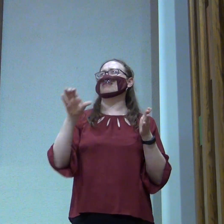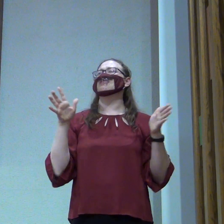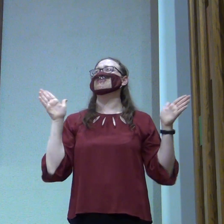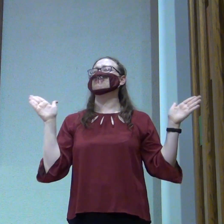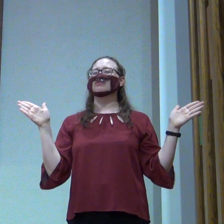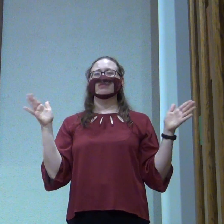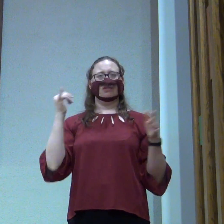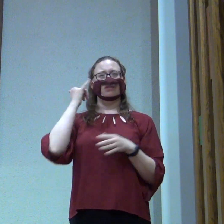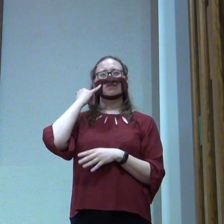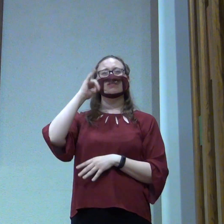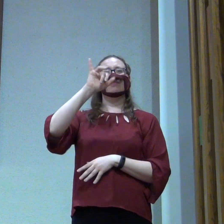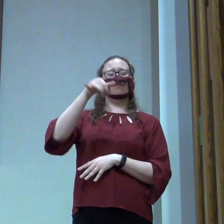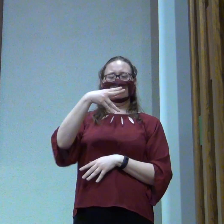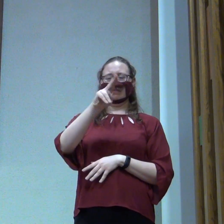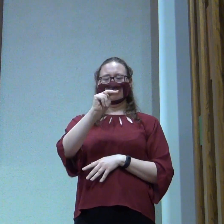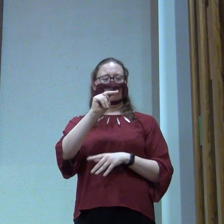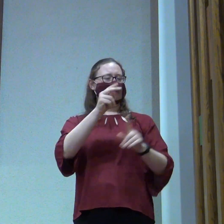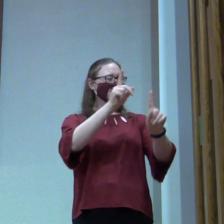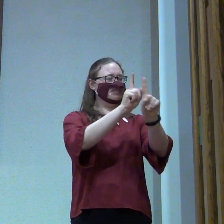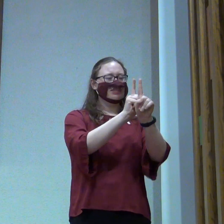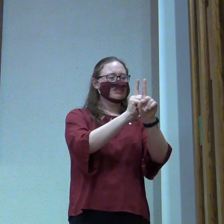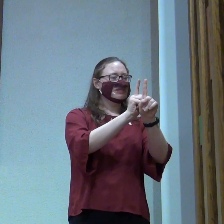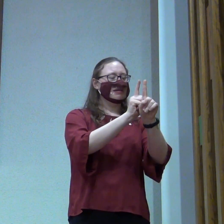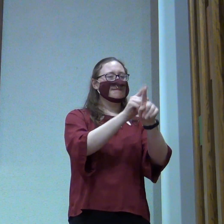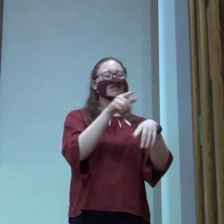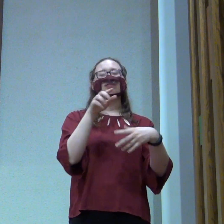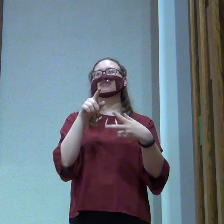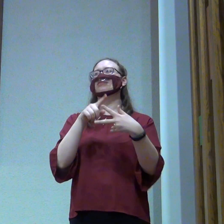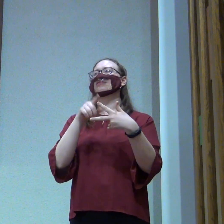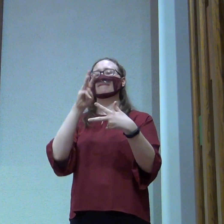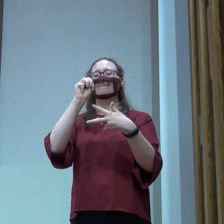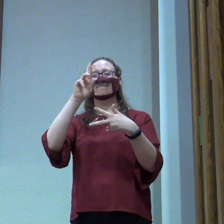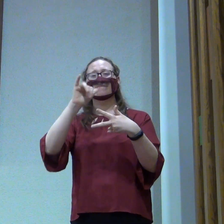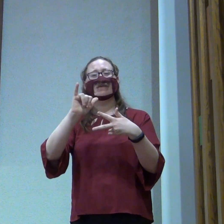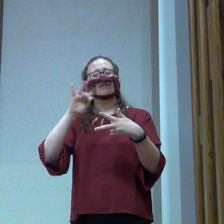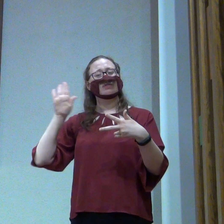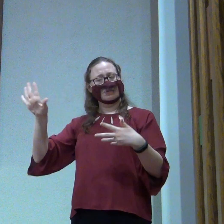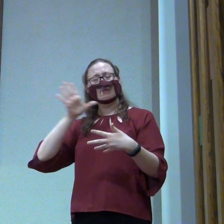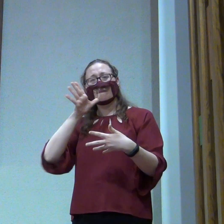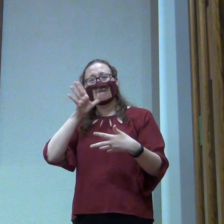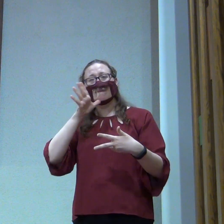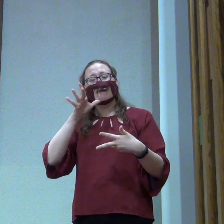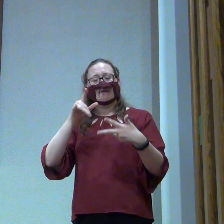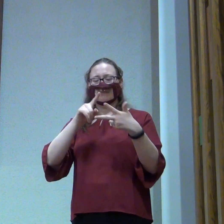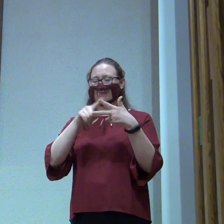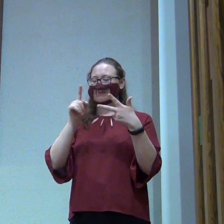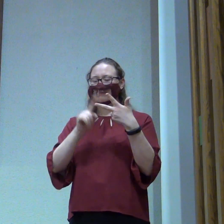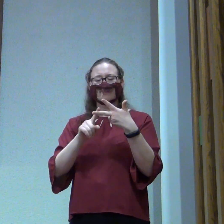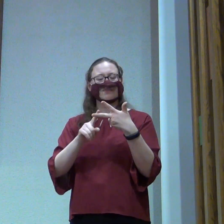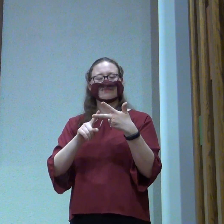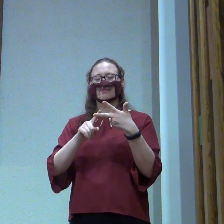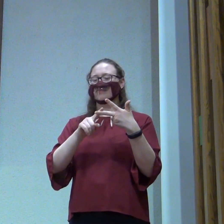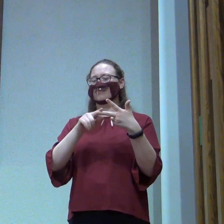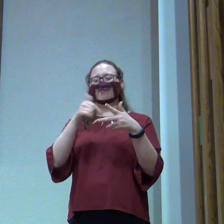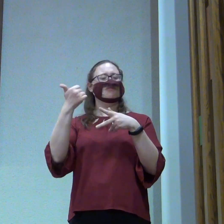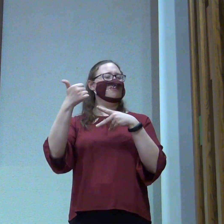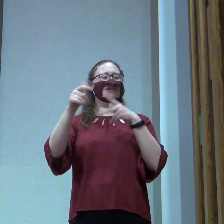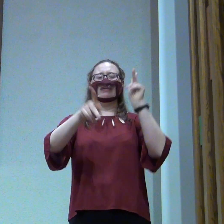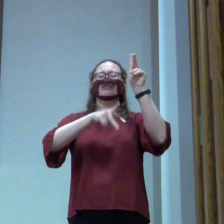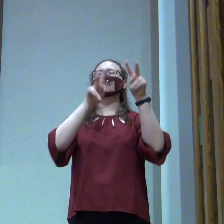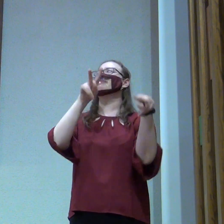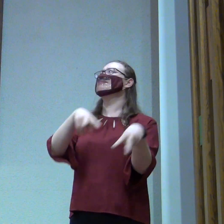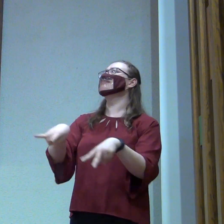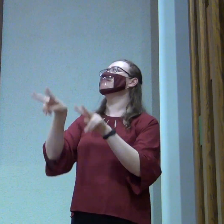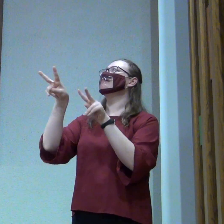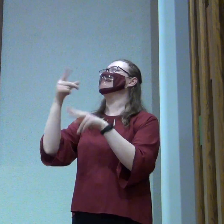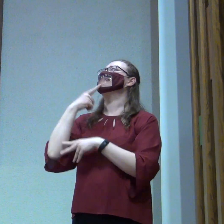And if John, the disciple, or Mary, Jesus' mother, or any of them witnessing that scene